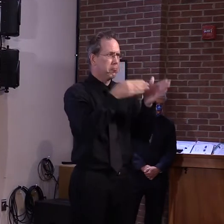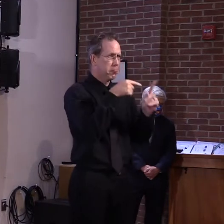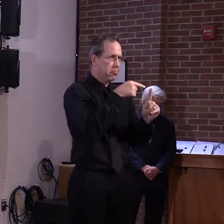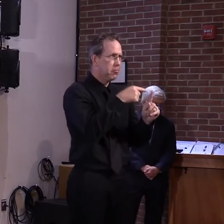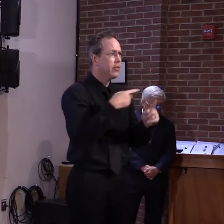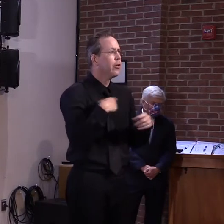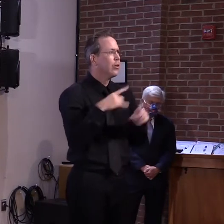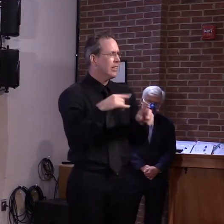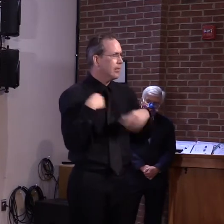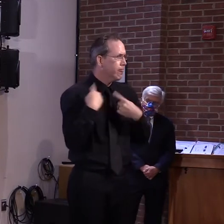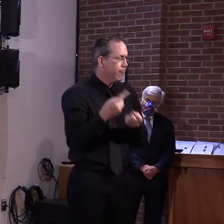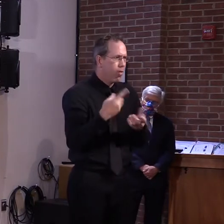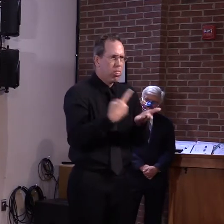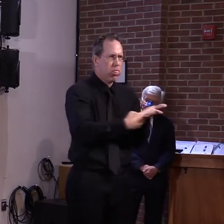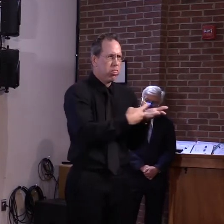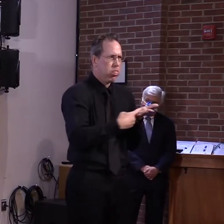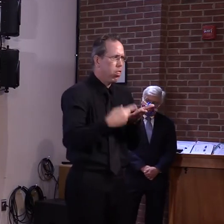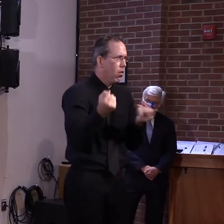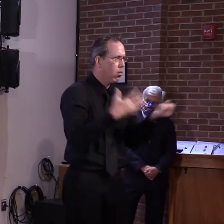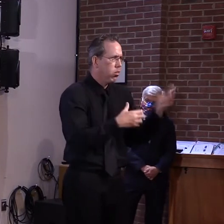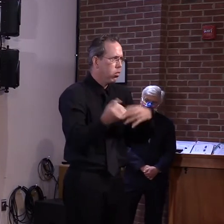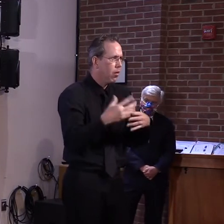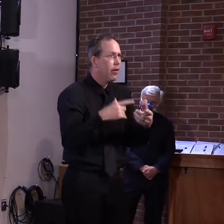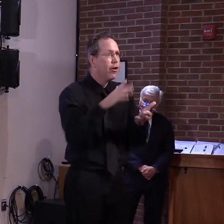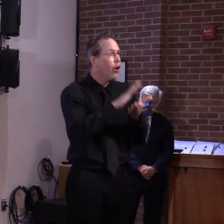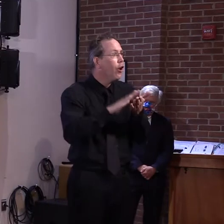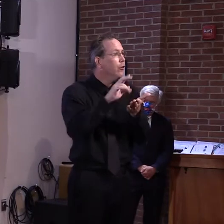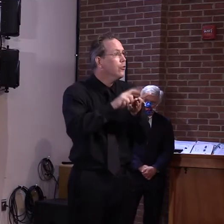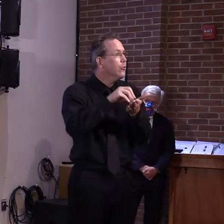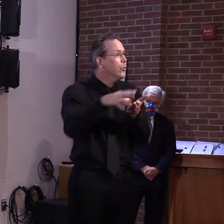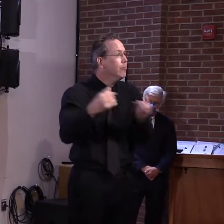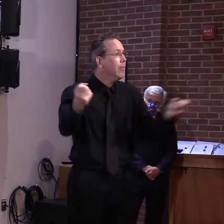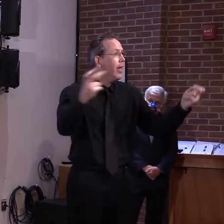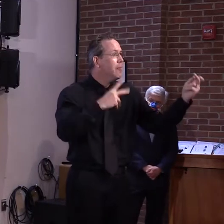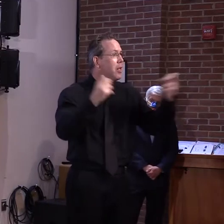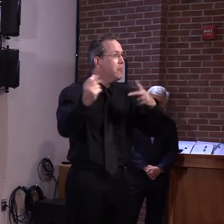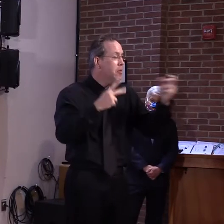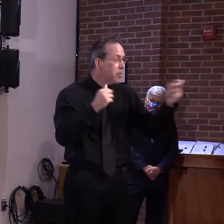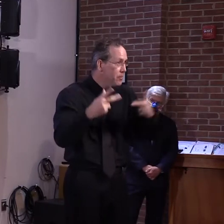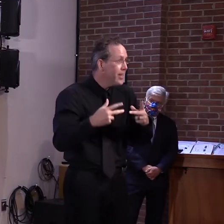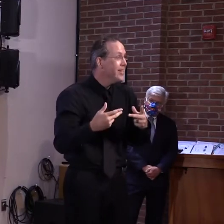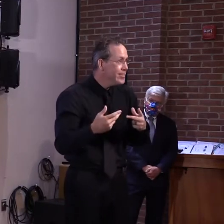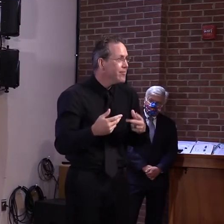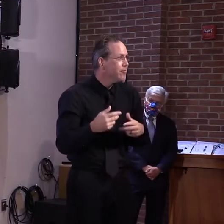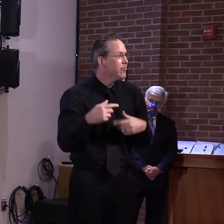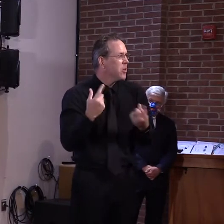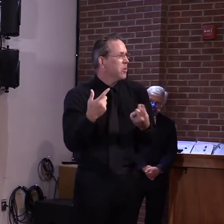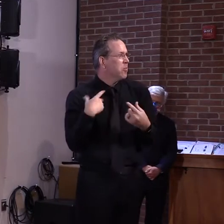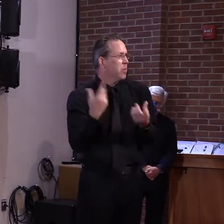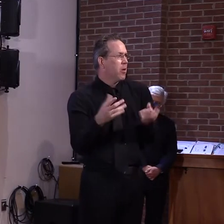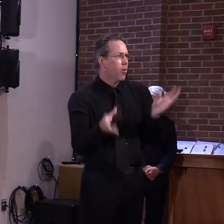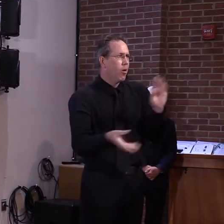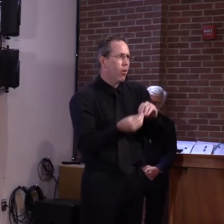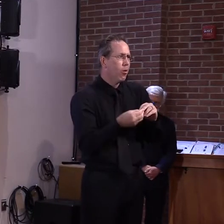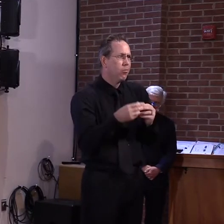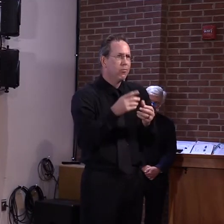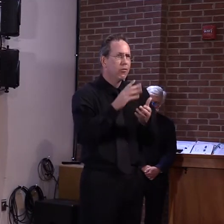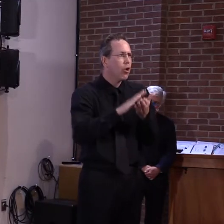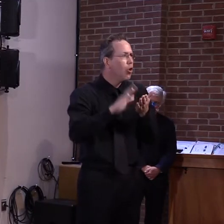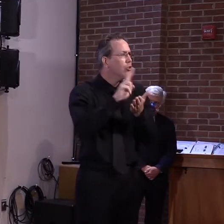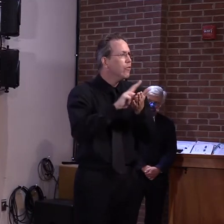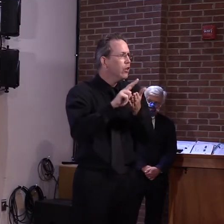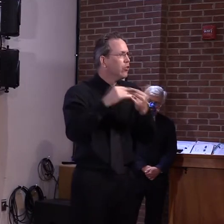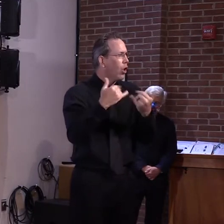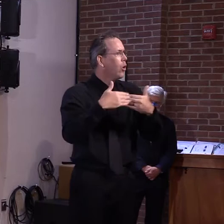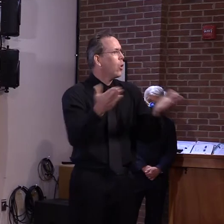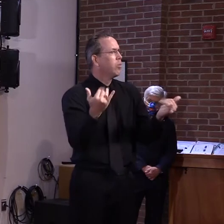how many were back to Vermont. Now at this point, we can say approximately all of them, just under a few hundred are left to come back to Vermont